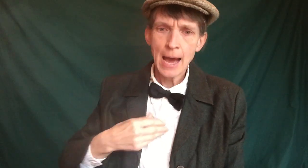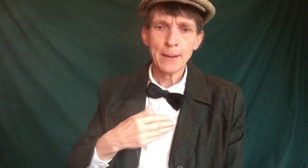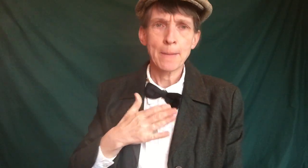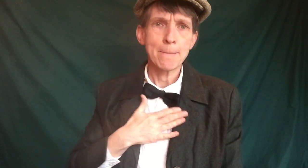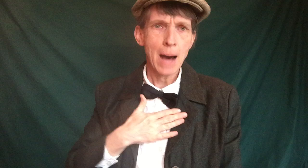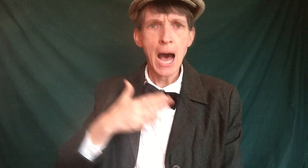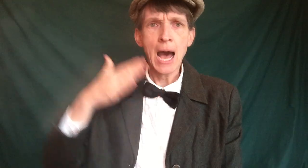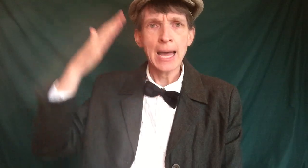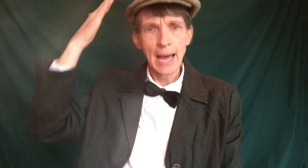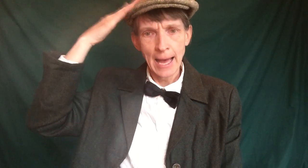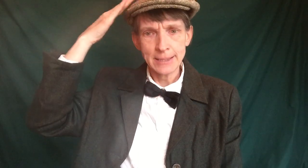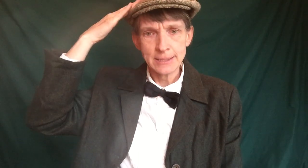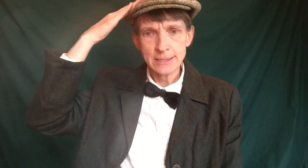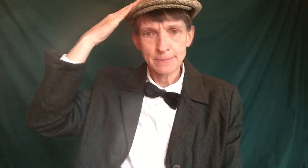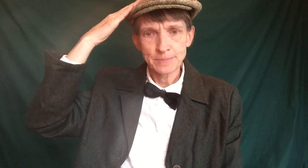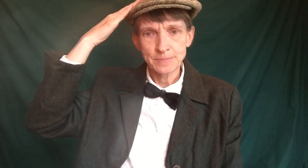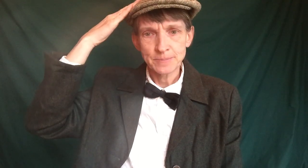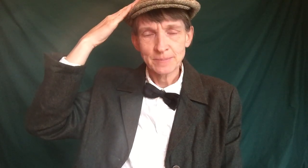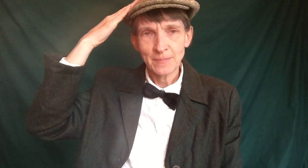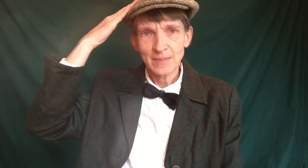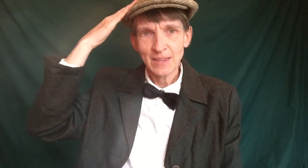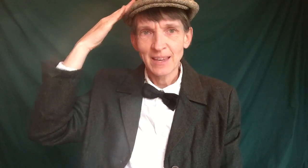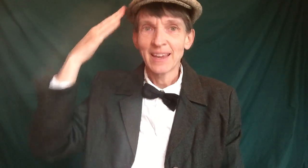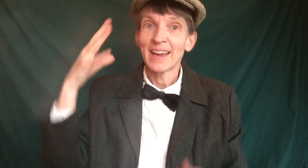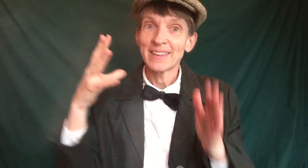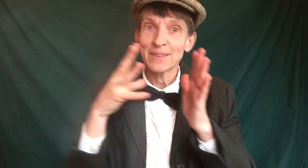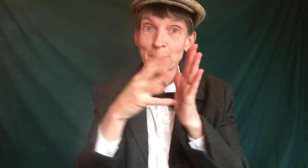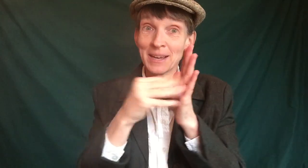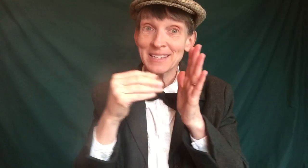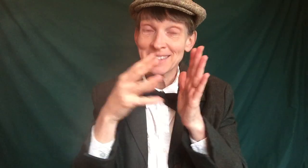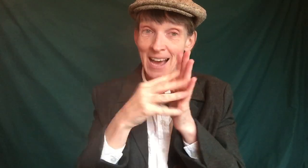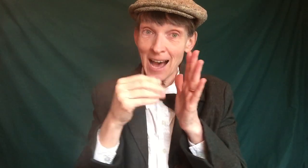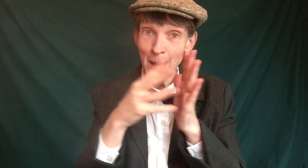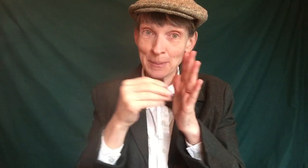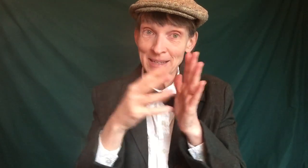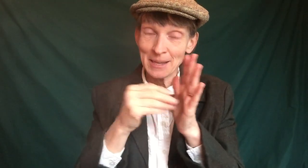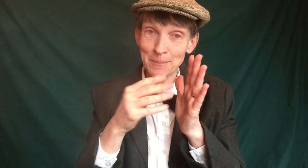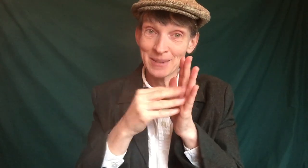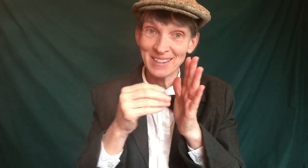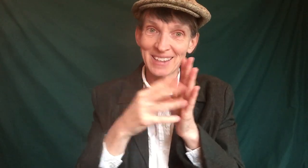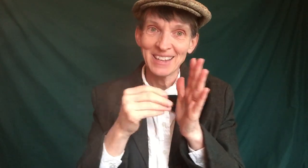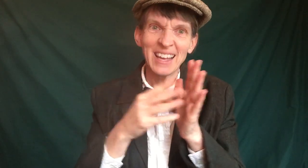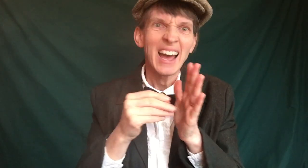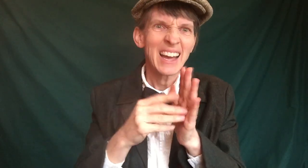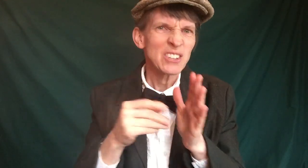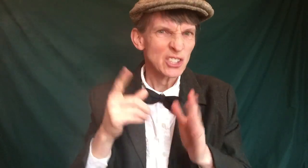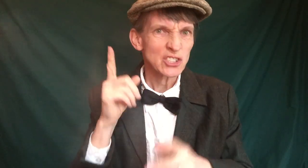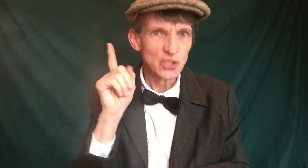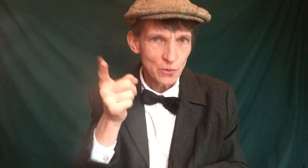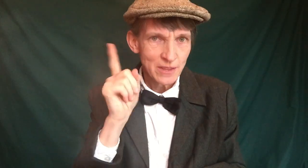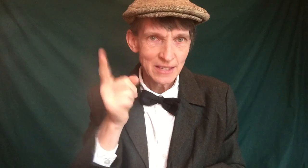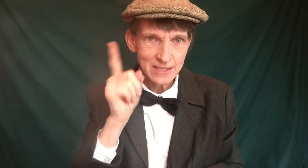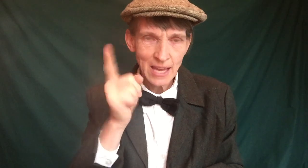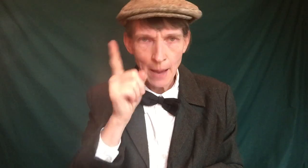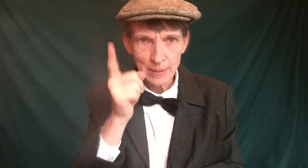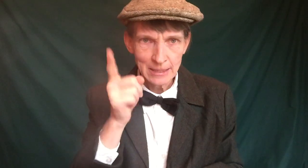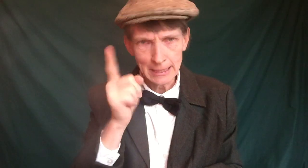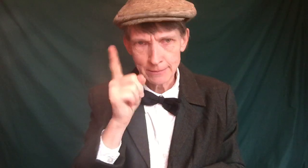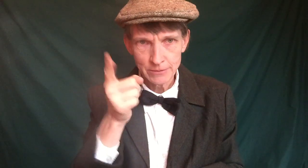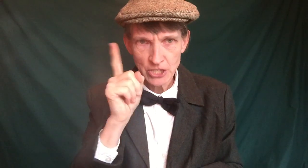back my hats. And then the monkeys copied him. And you can just show the things they copied, like